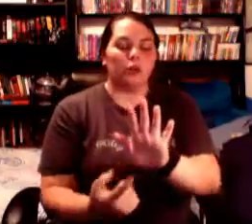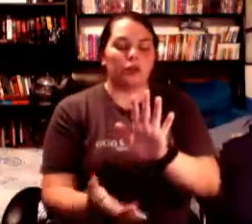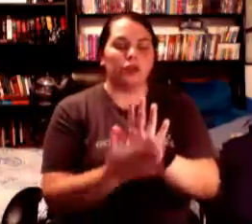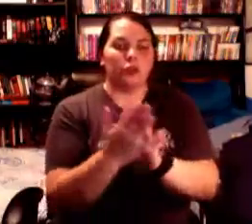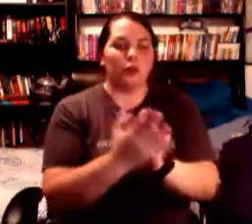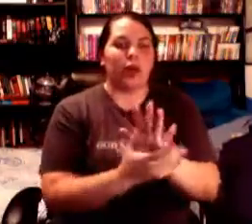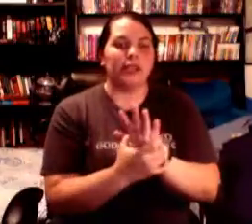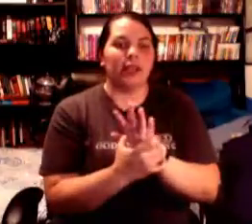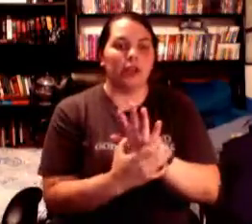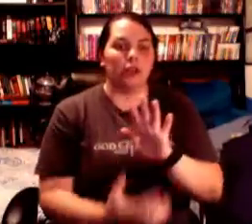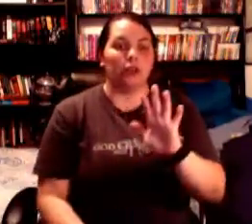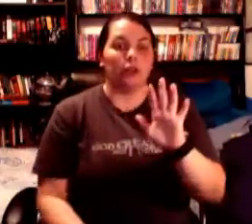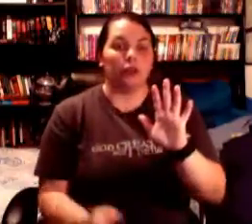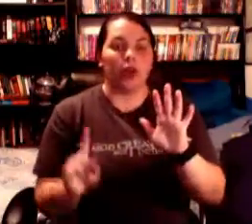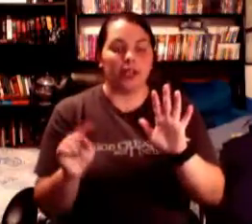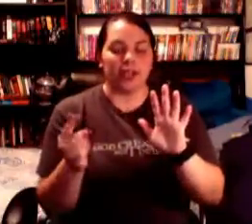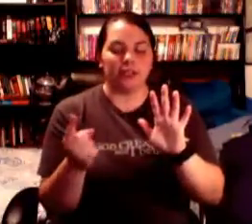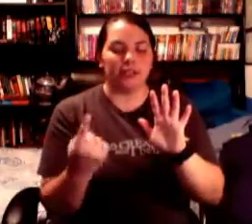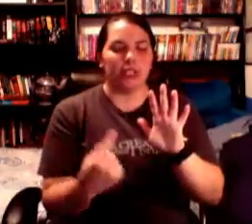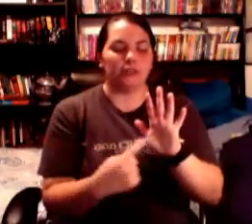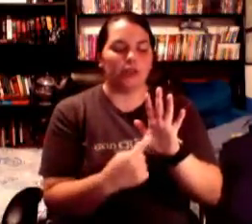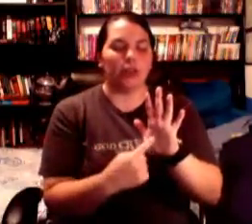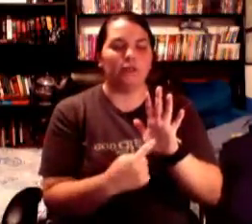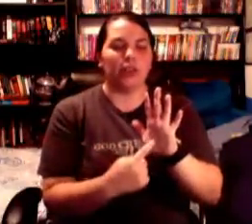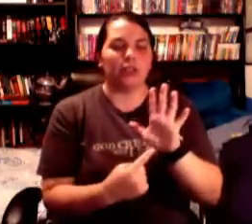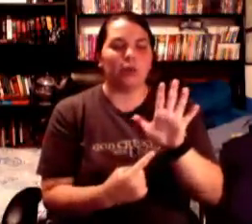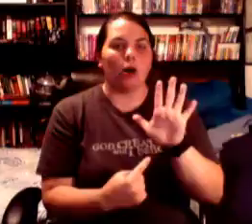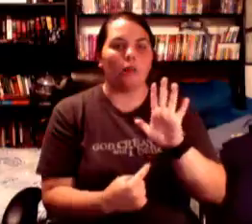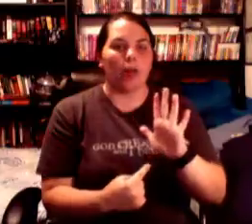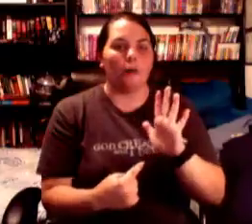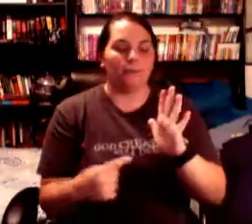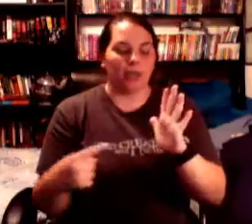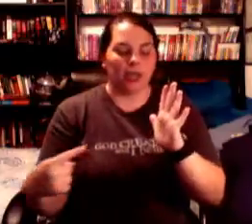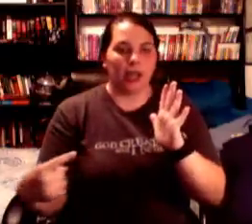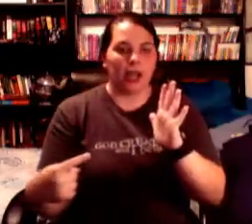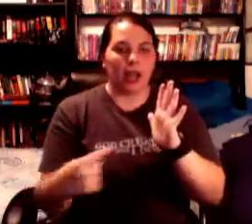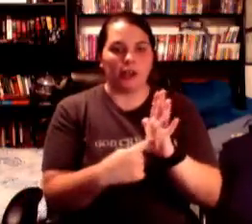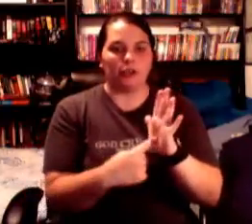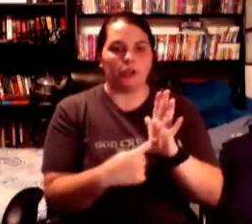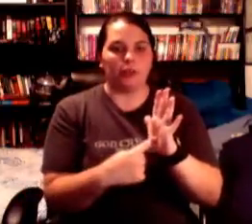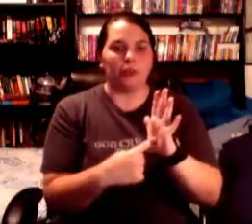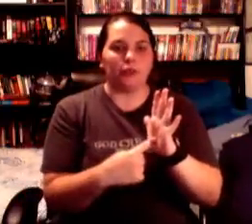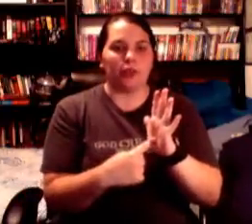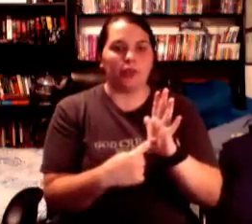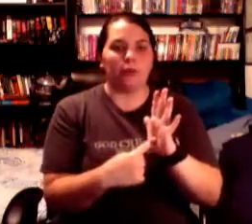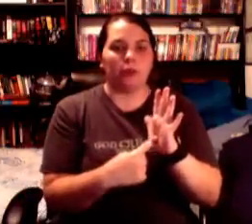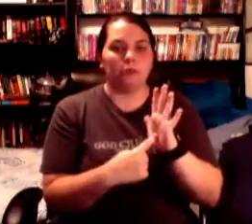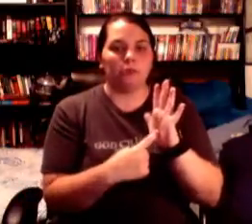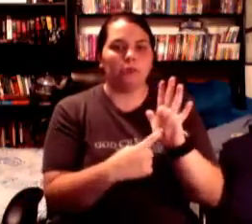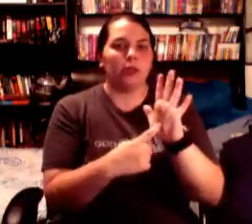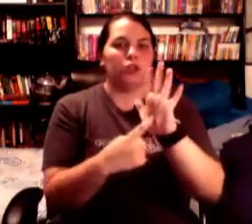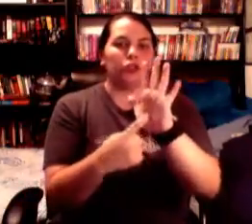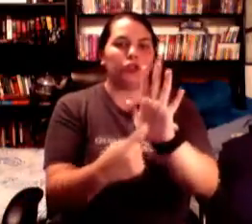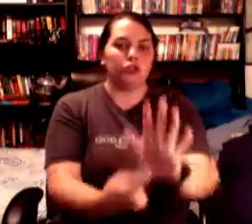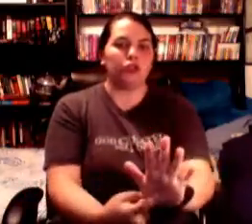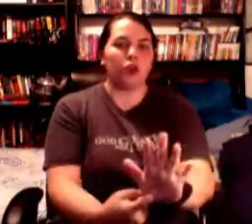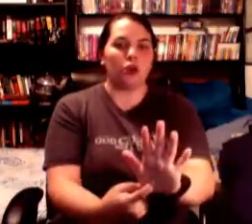which is your right hand's index finger, your left hand is palm out, and you're just going to put your finger at the bottom.